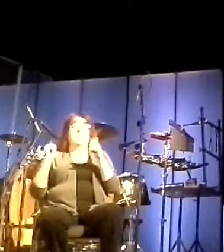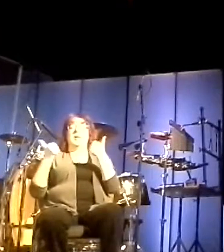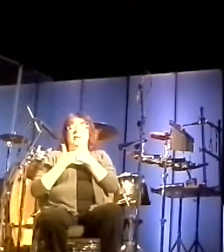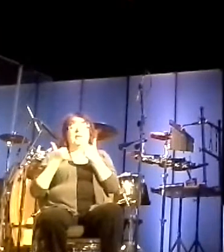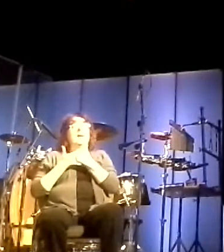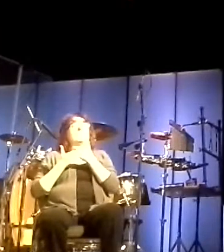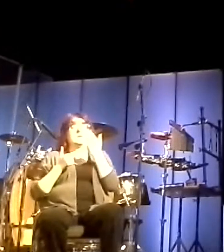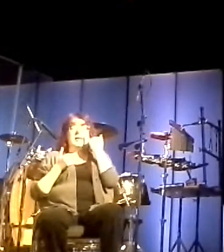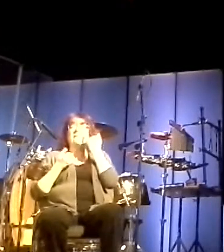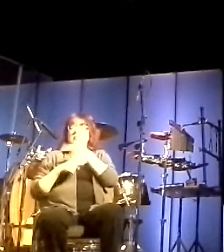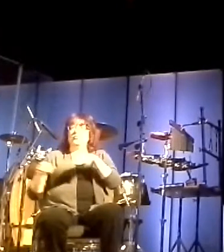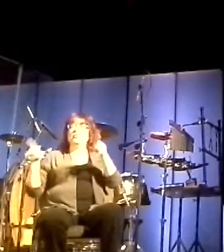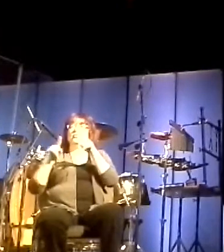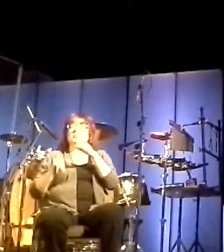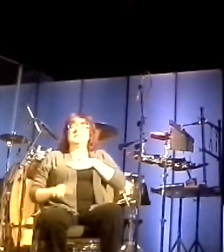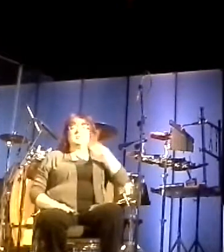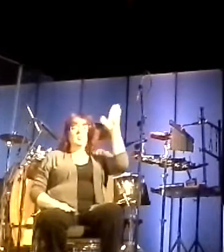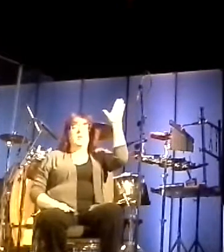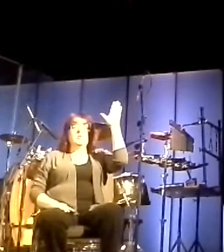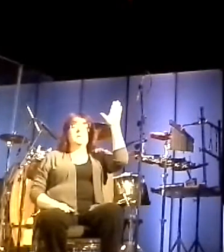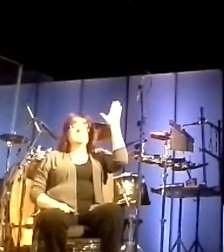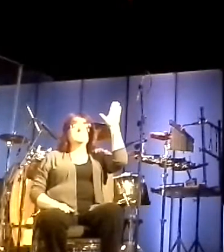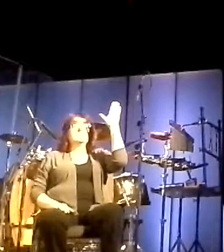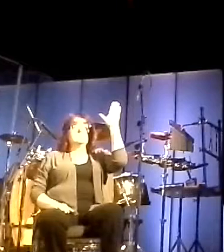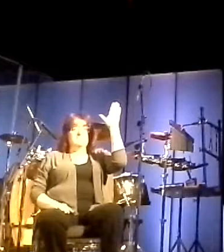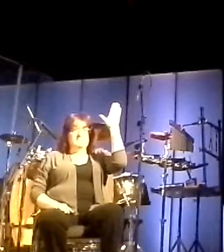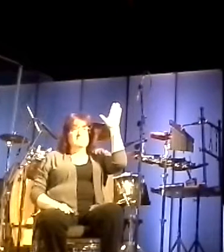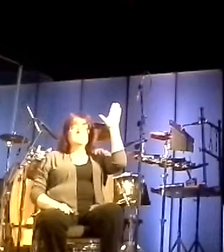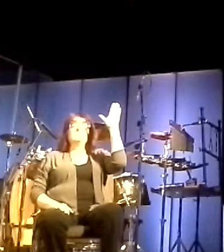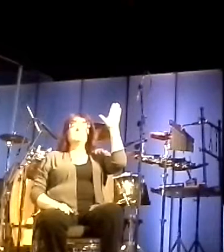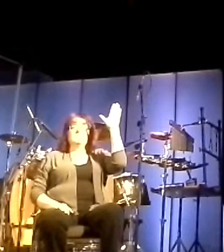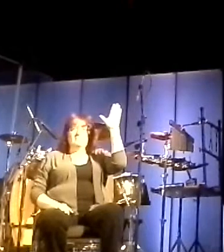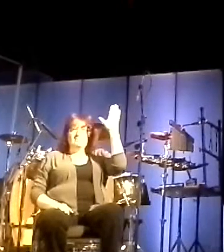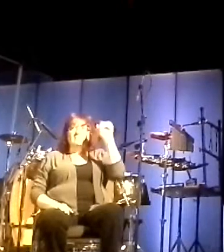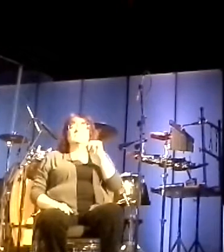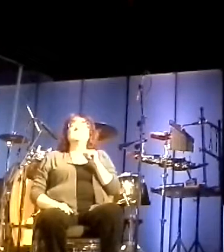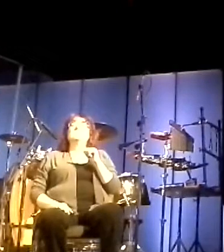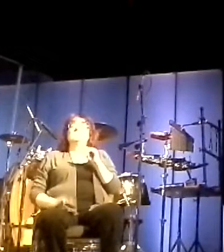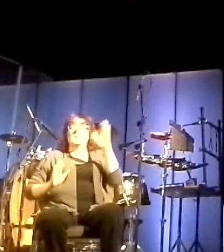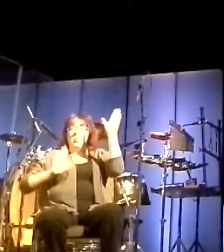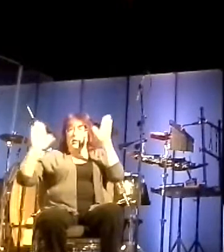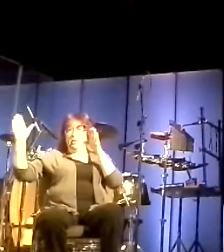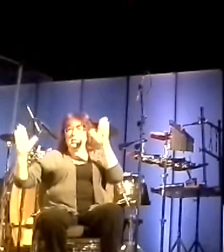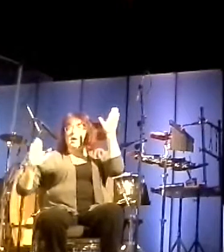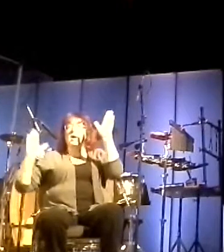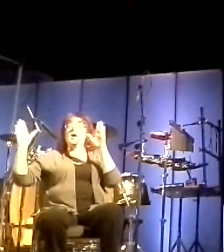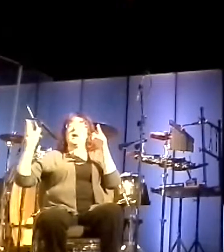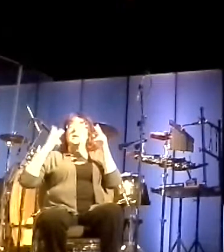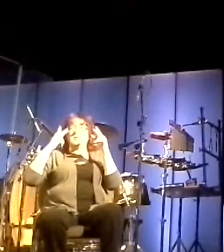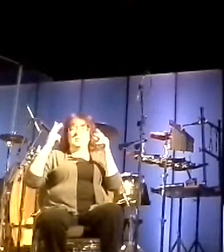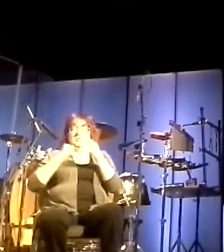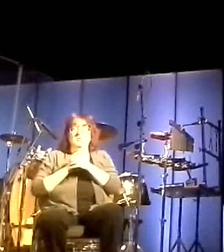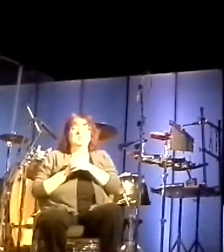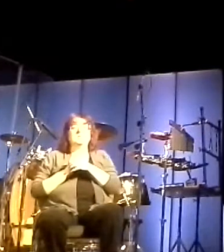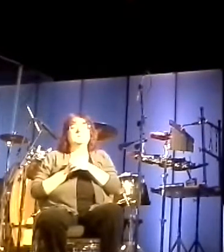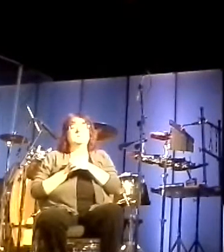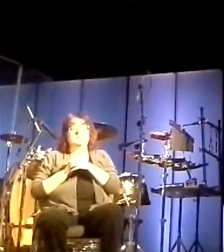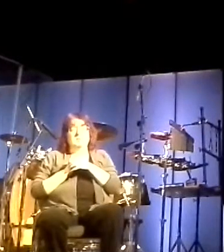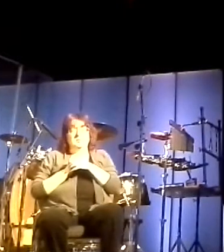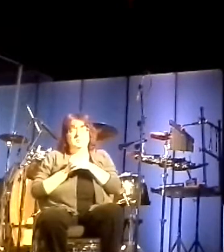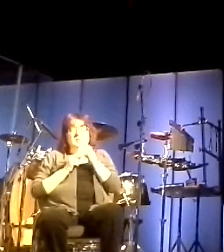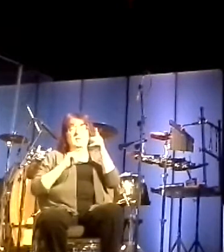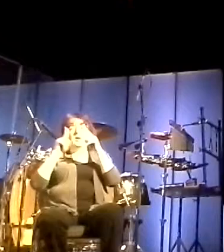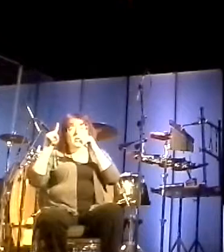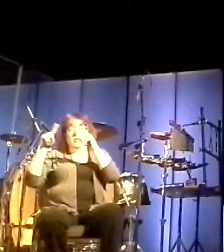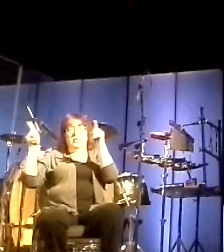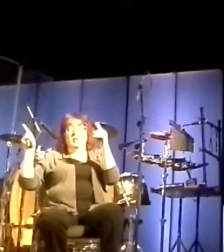you, without hesitation, would you just raise your hand really high right now? Absolutely. Keep your hand open. Keep raising. And there, and there, and there, and